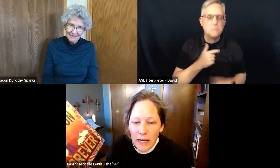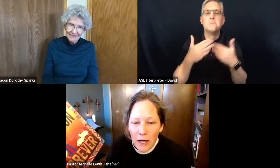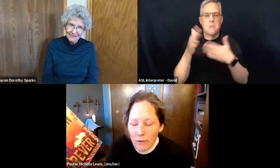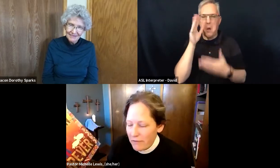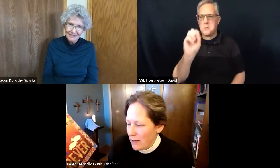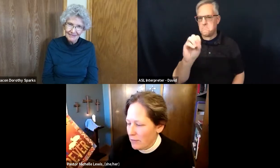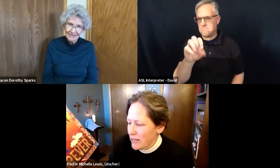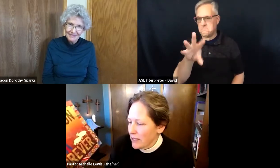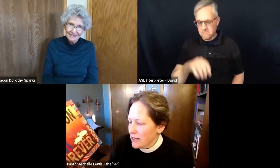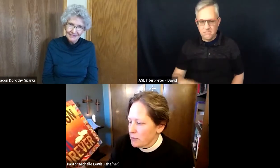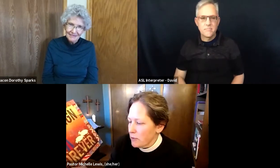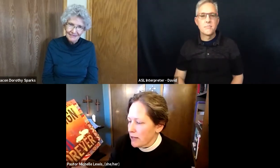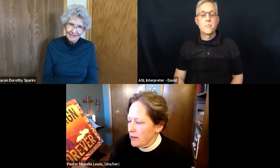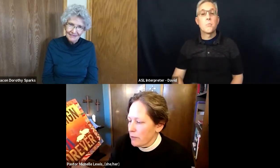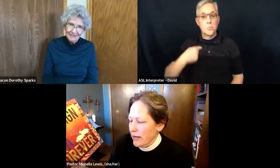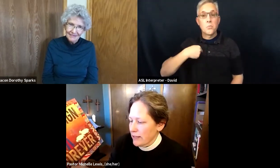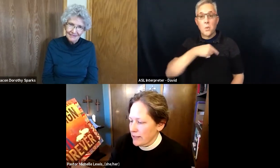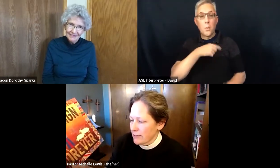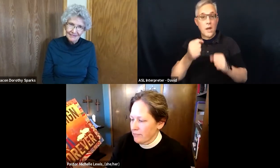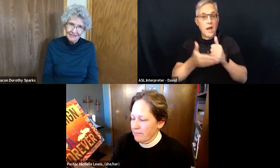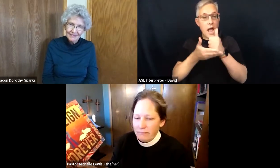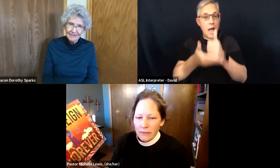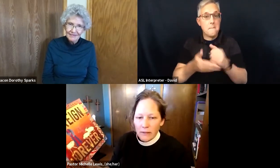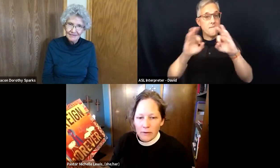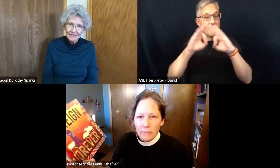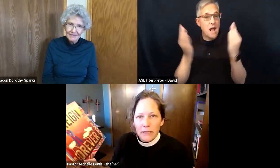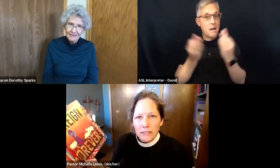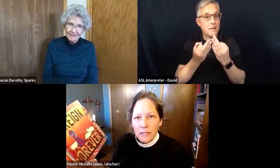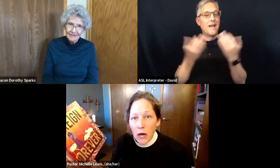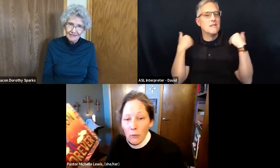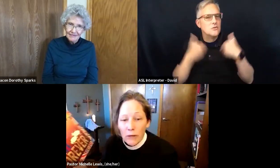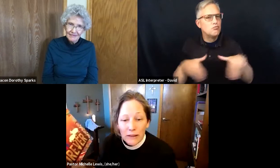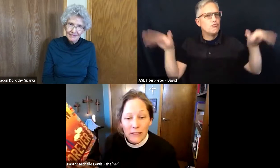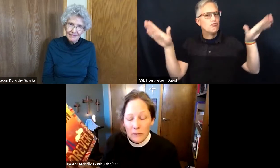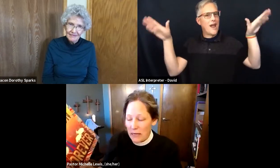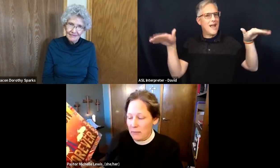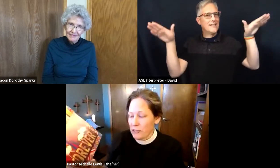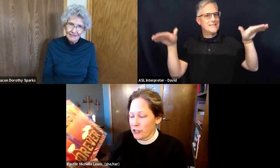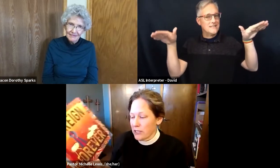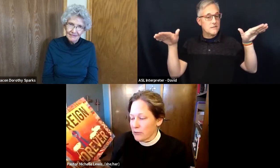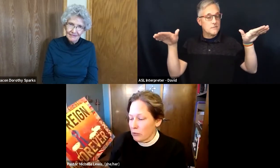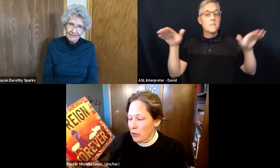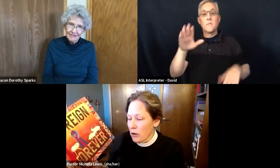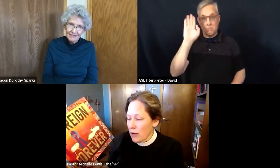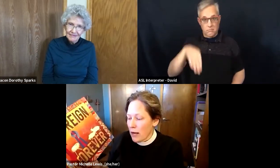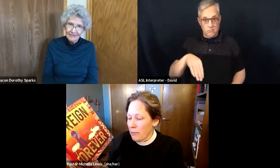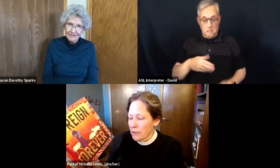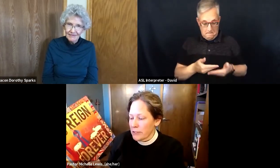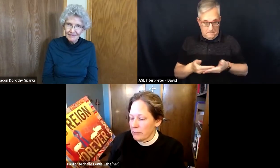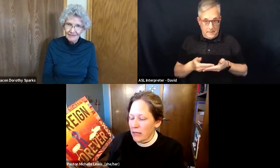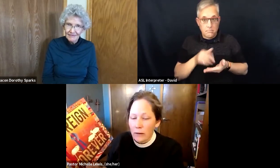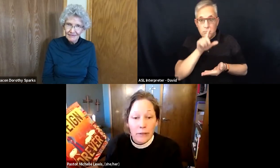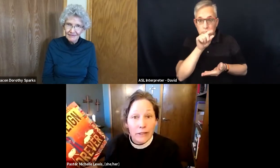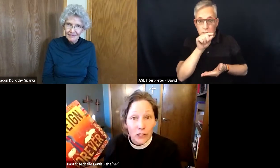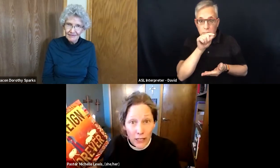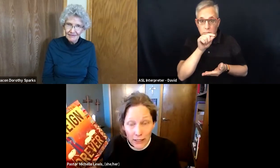We can help a family spread their wings because when little baby chicks grow up